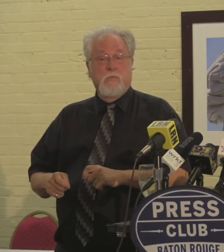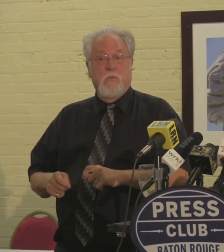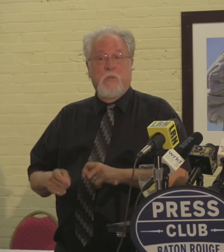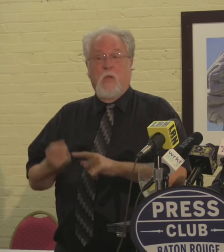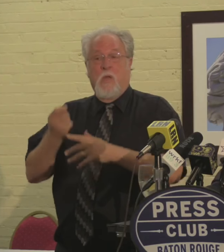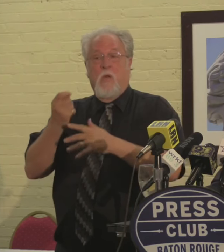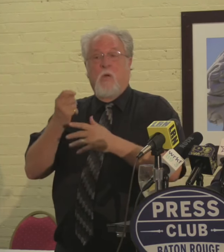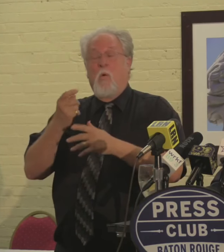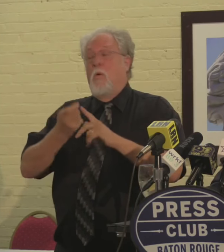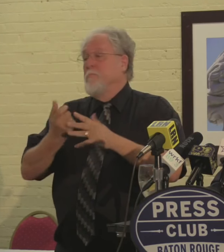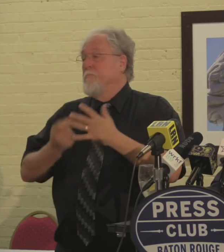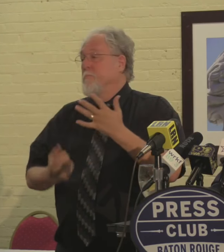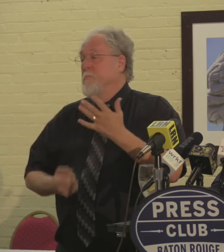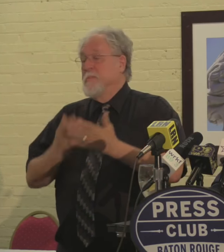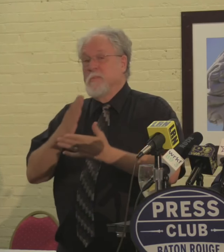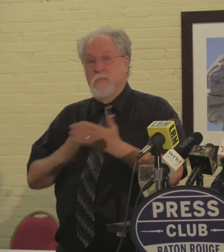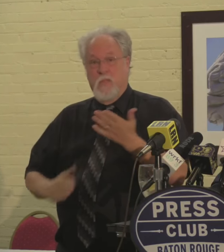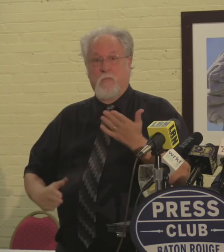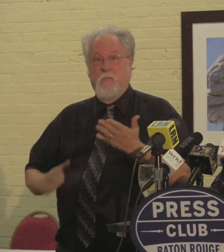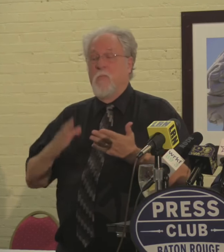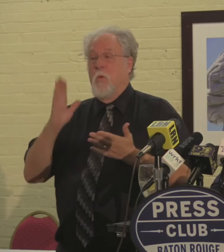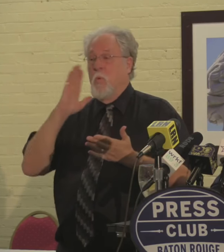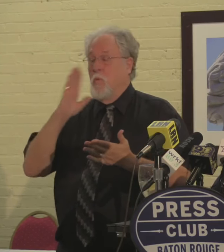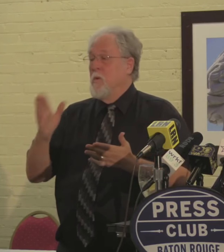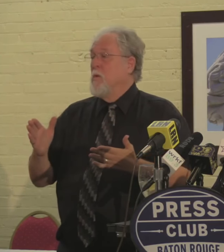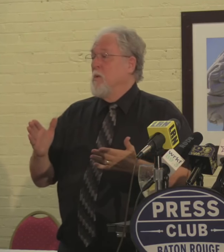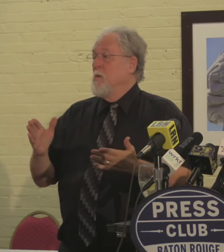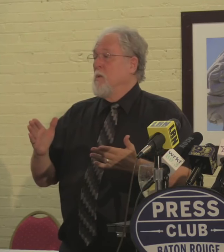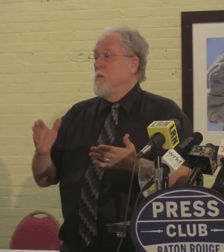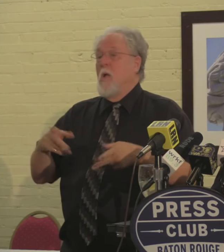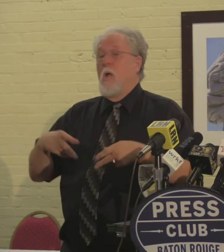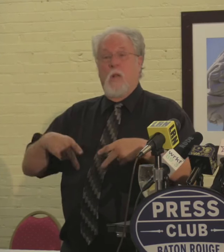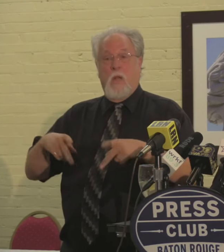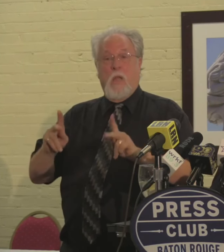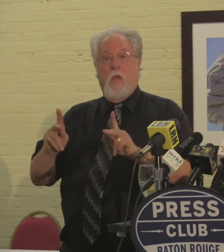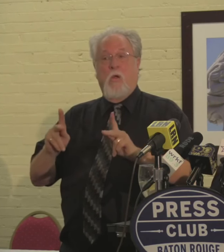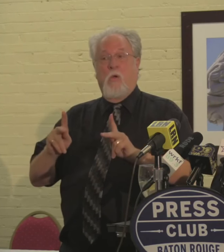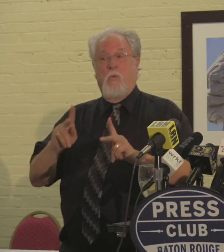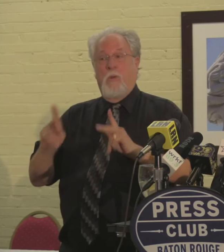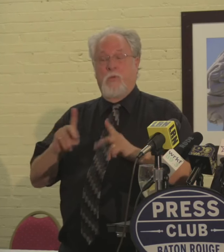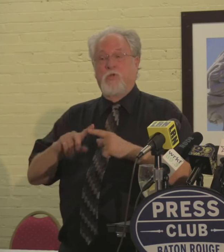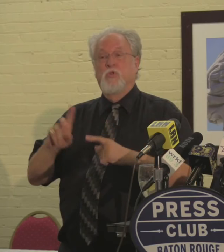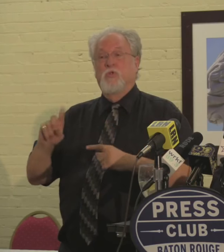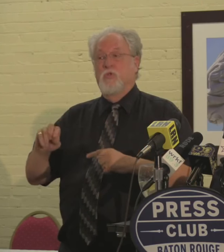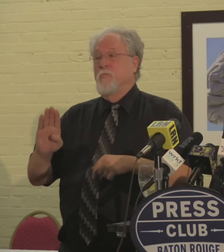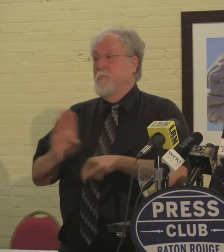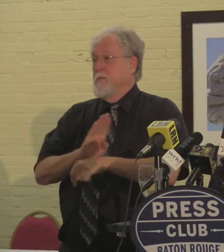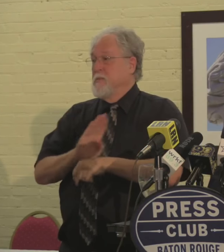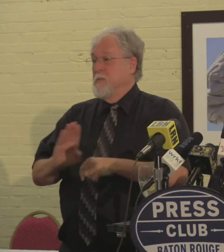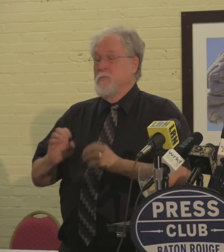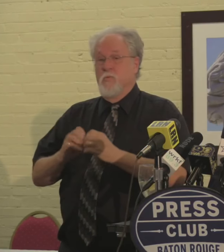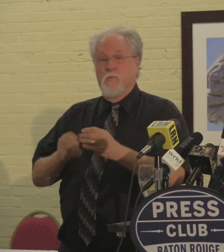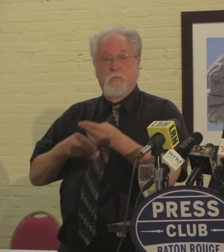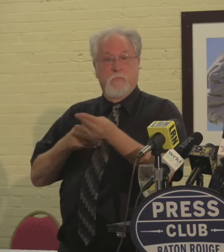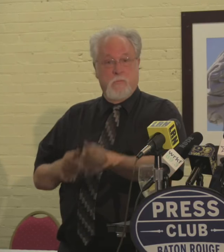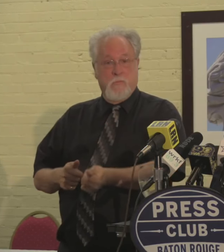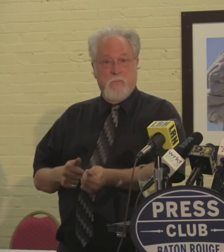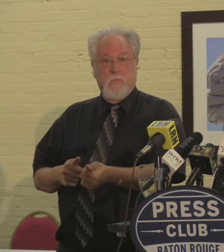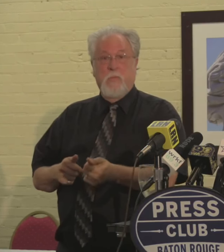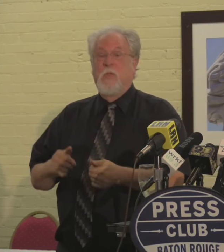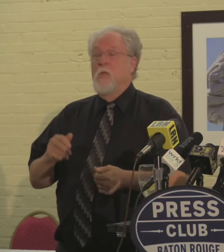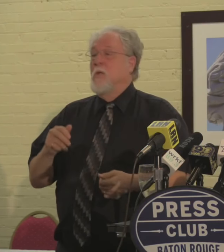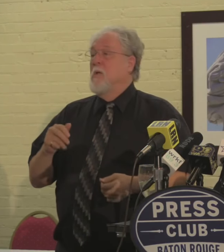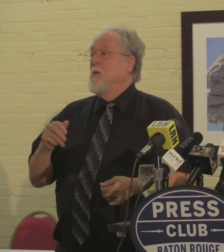repeal of those regulations would actually allow people doing business in Louisiana to be able